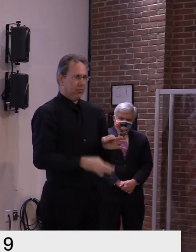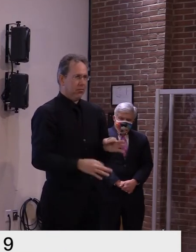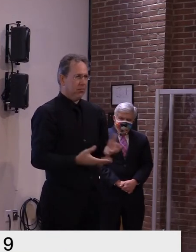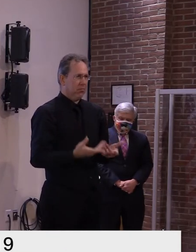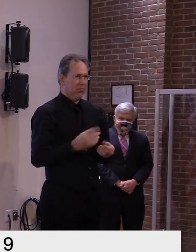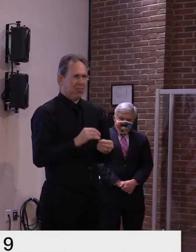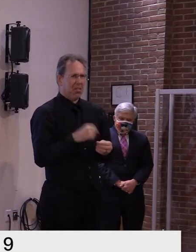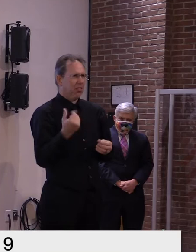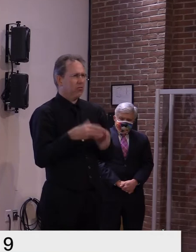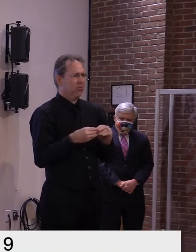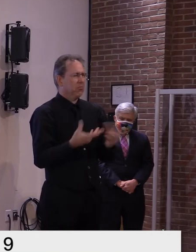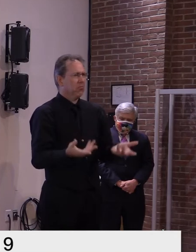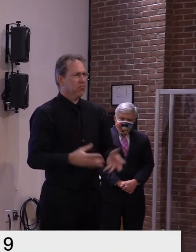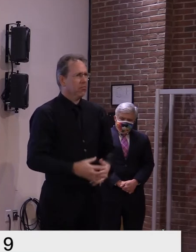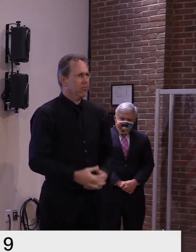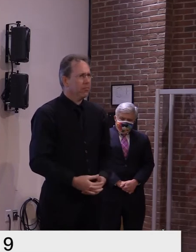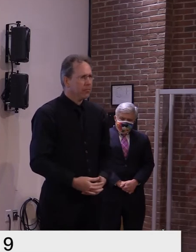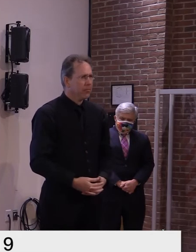Right.